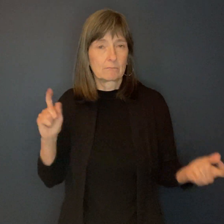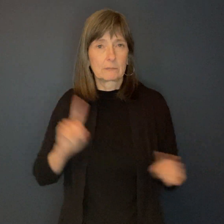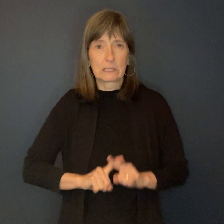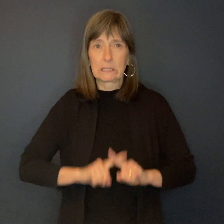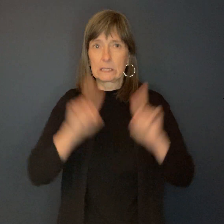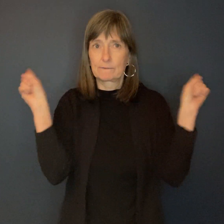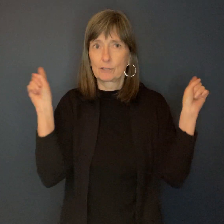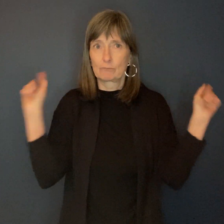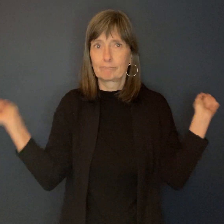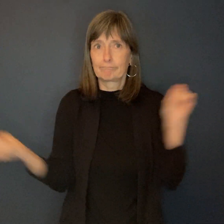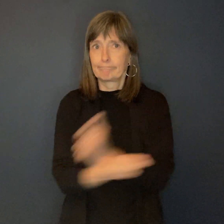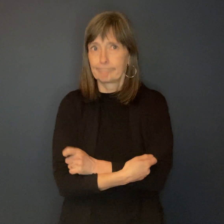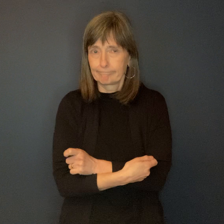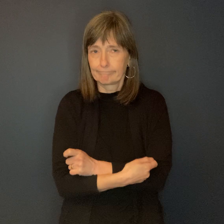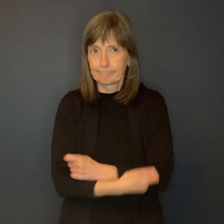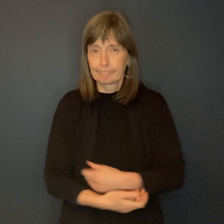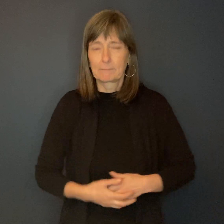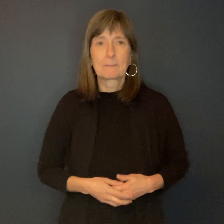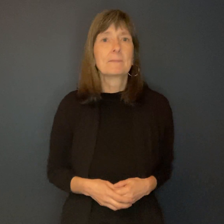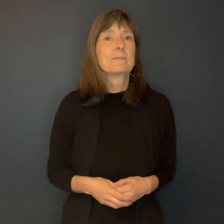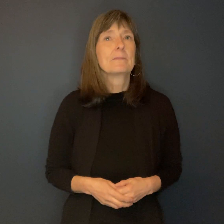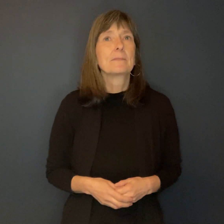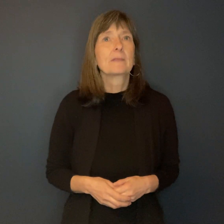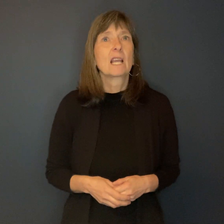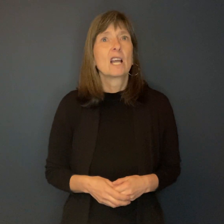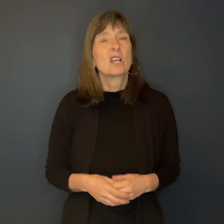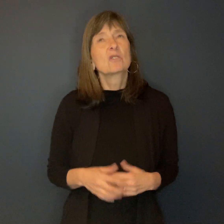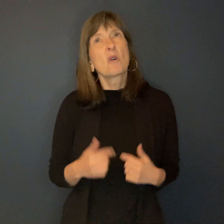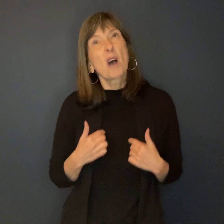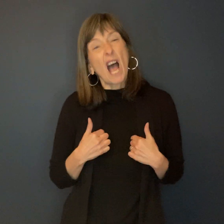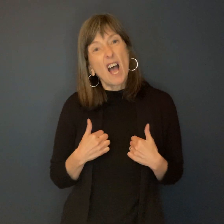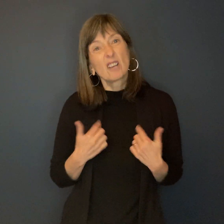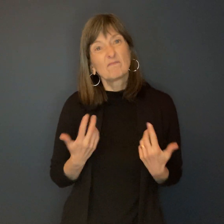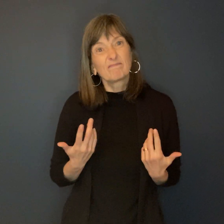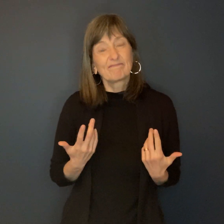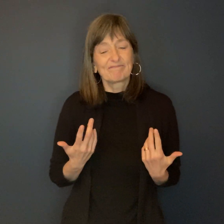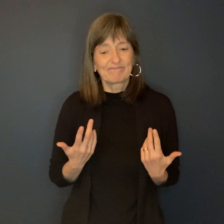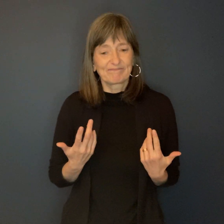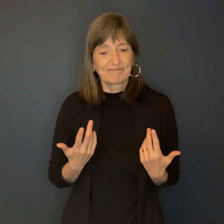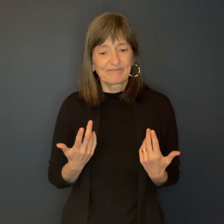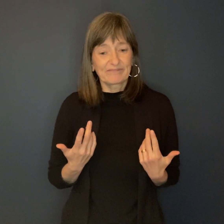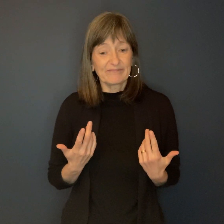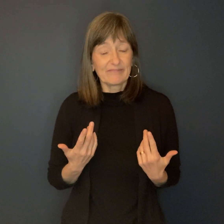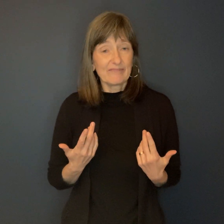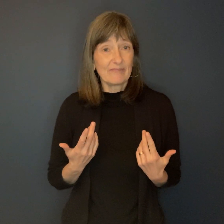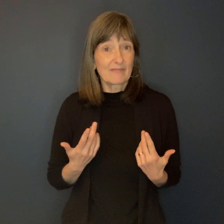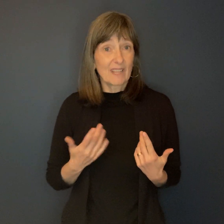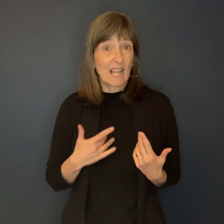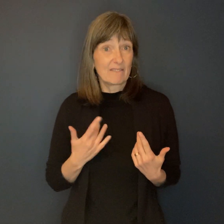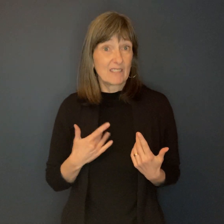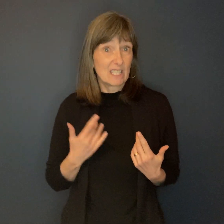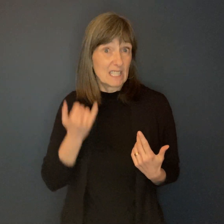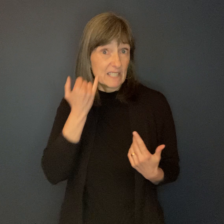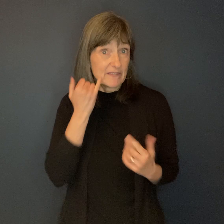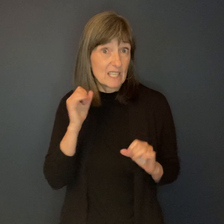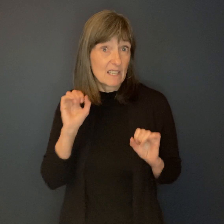it turns out I'm sort of a believer that insofar as it is possible, you want to